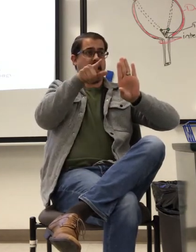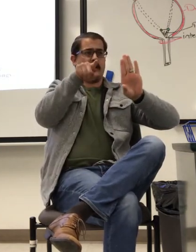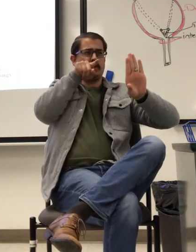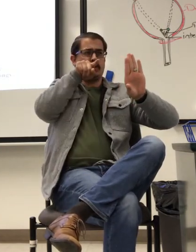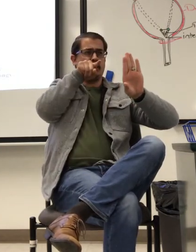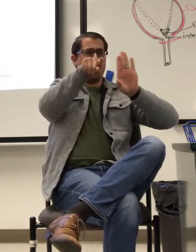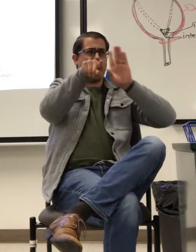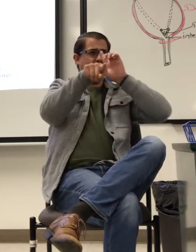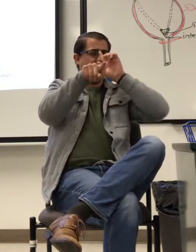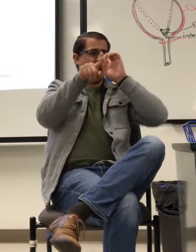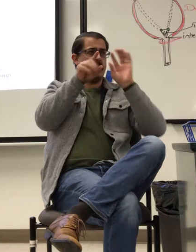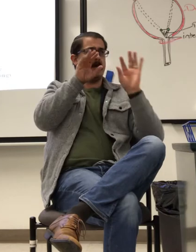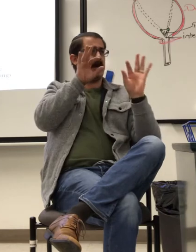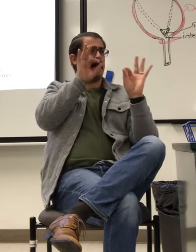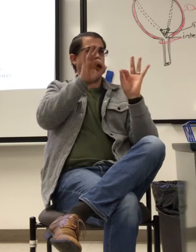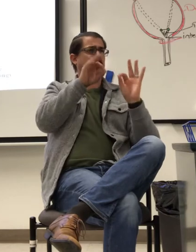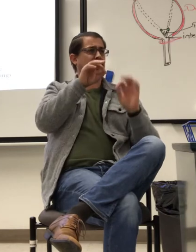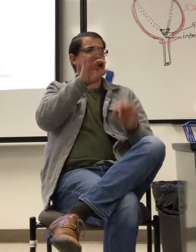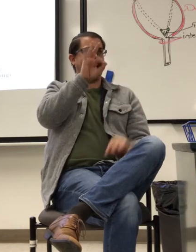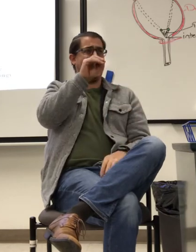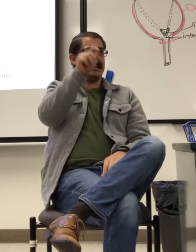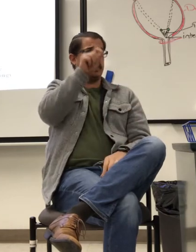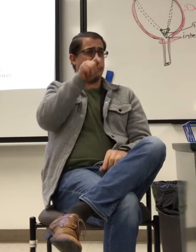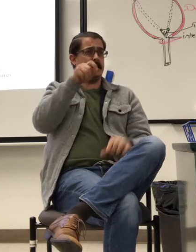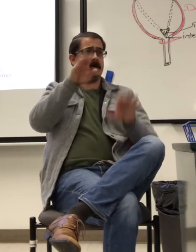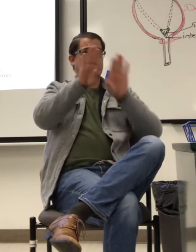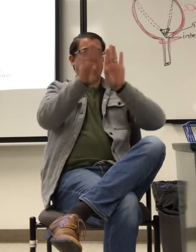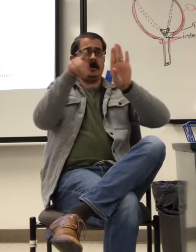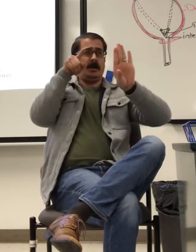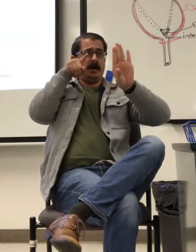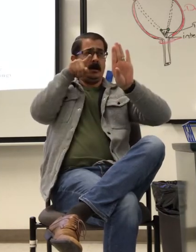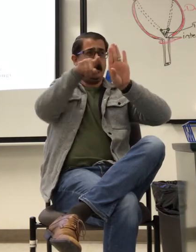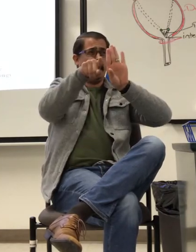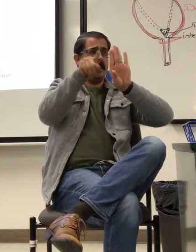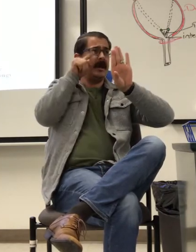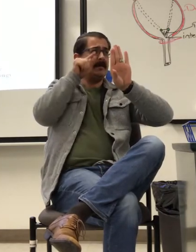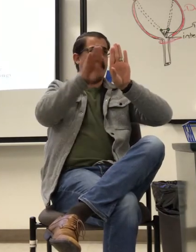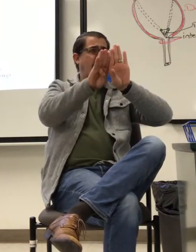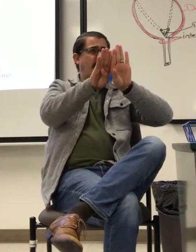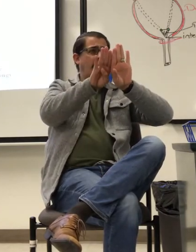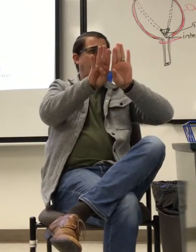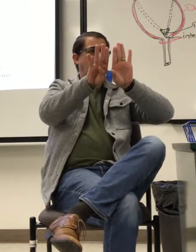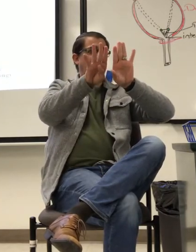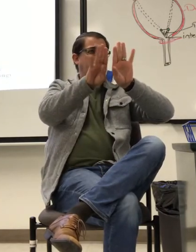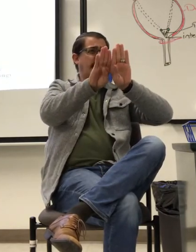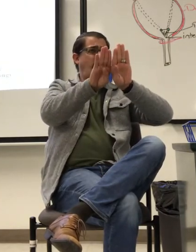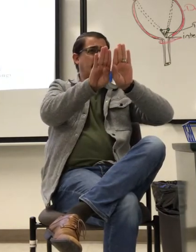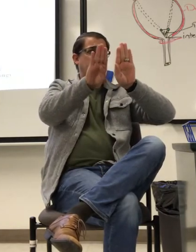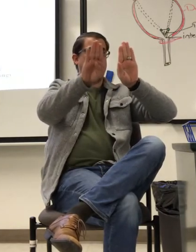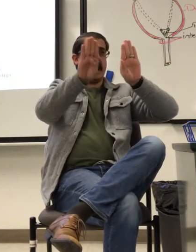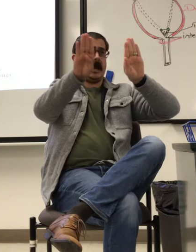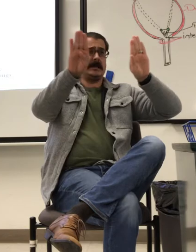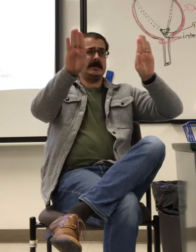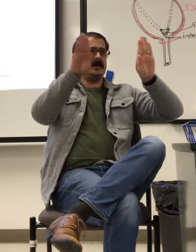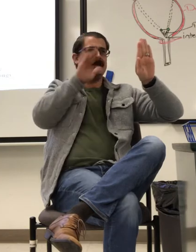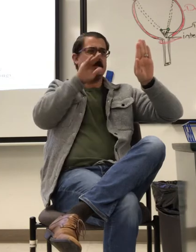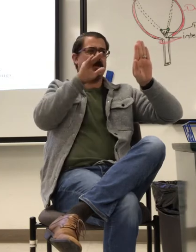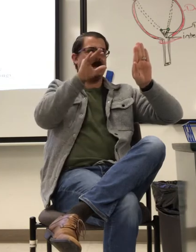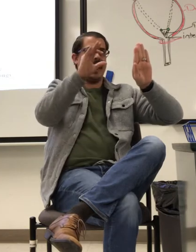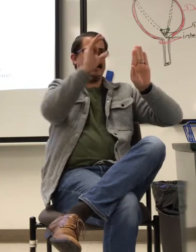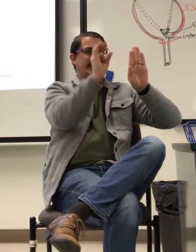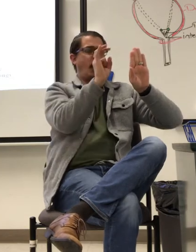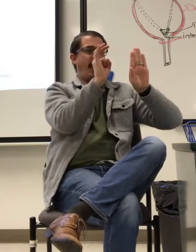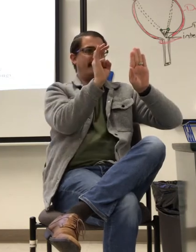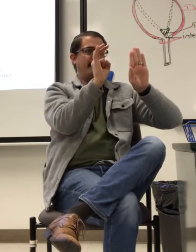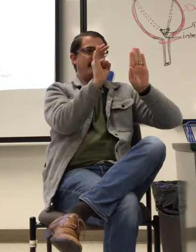at a perfect 90 degree angle, when the wall stretches, it wouldn't really pinch off. It would